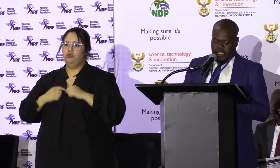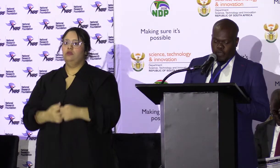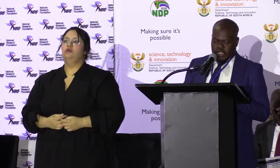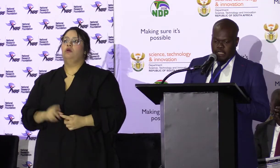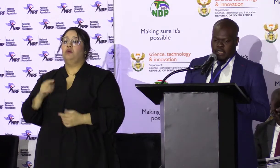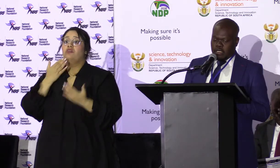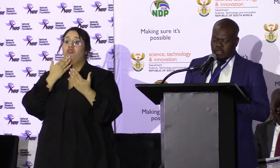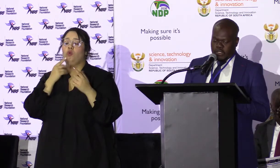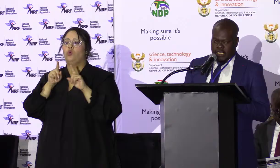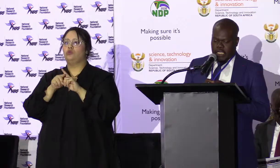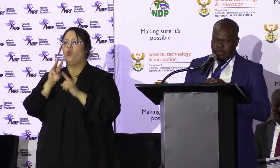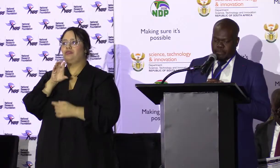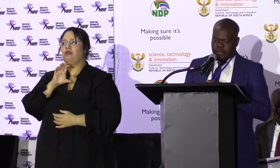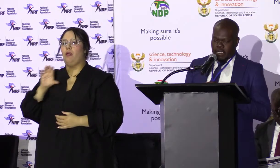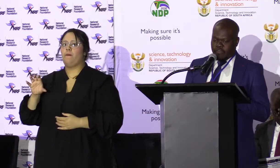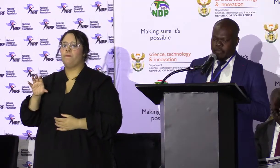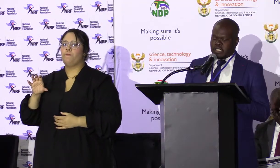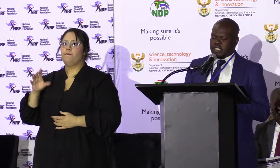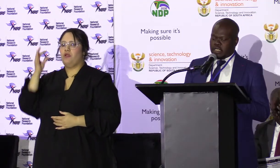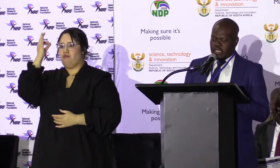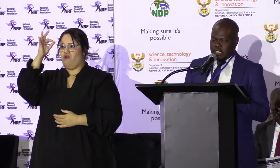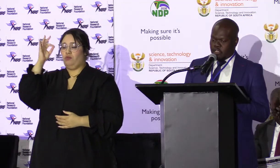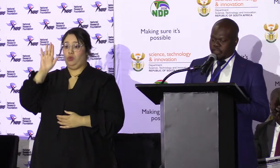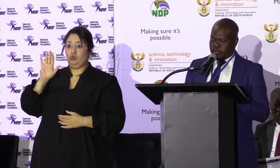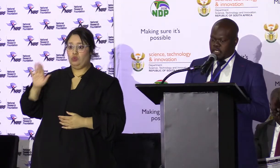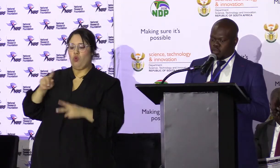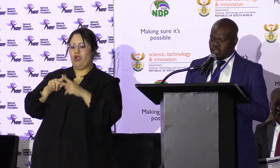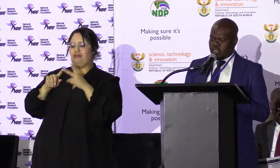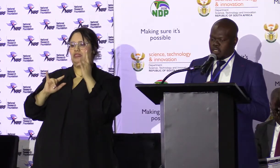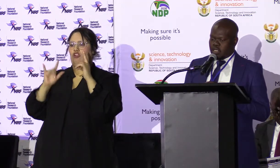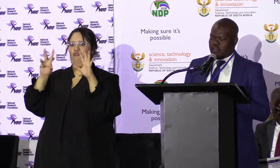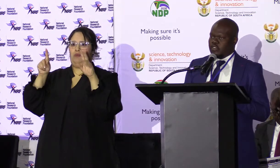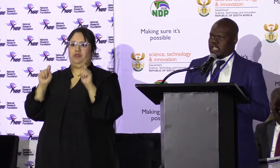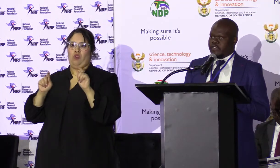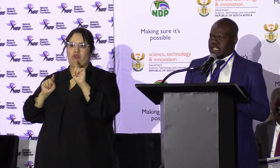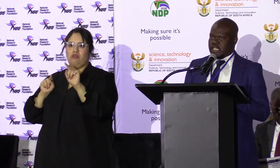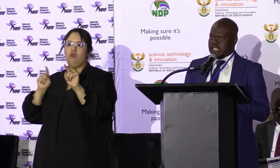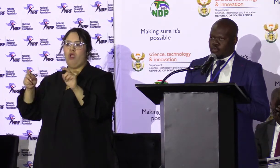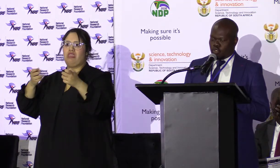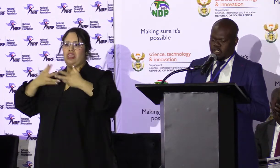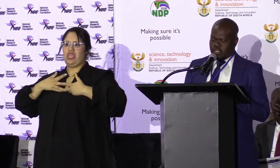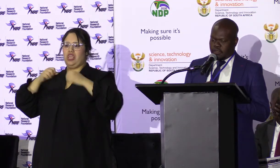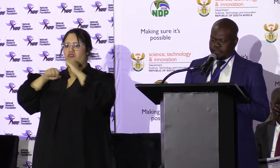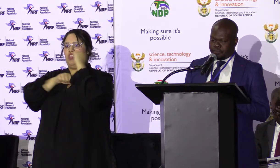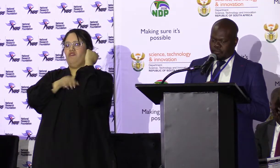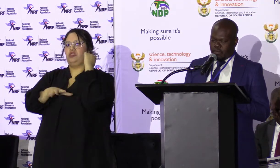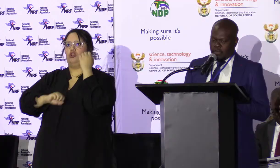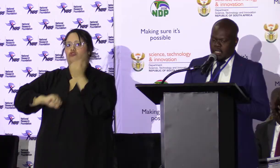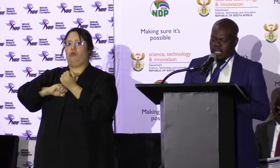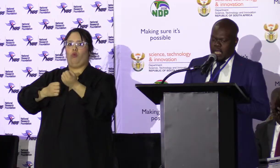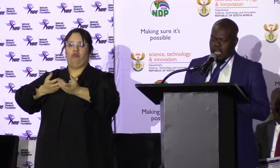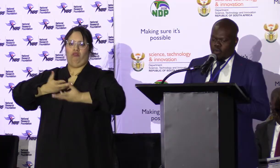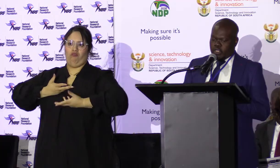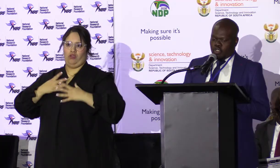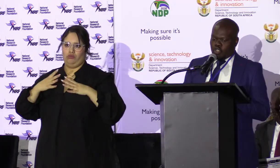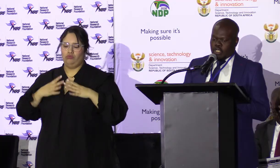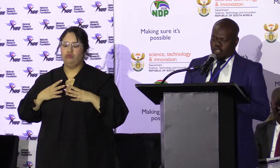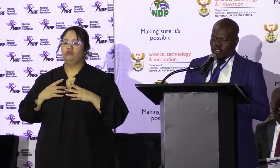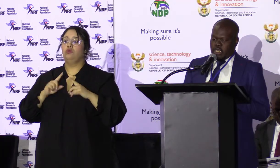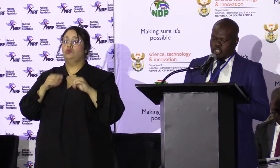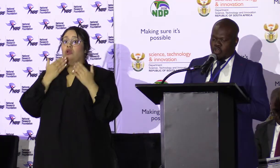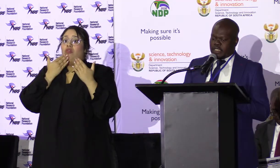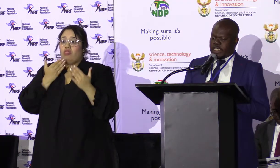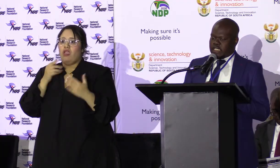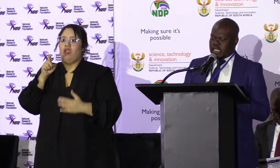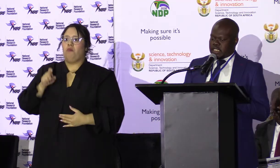also thank the Western Cape government and the City of Cape Town for the infrastructure support. I wish to